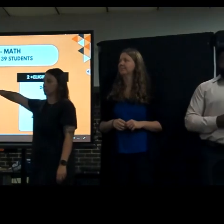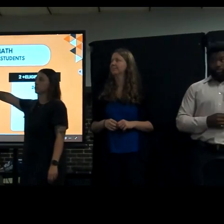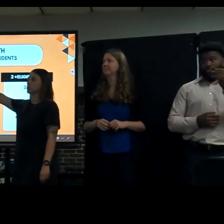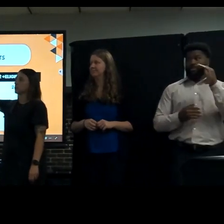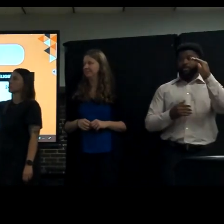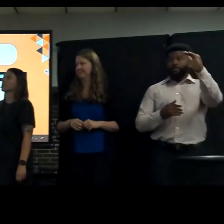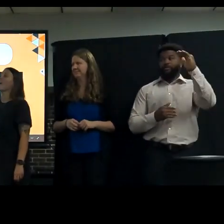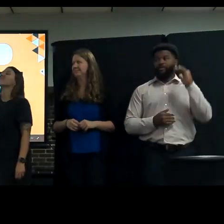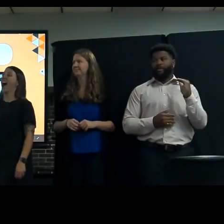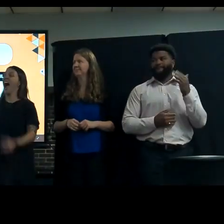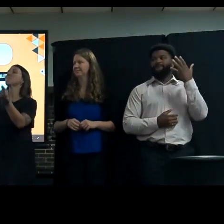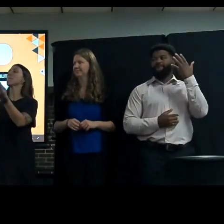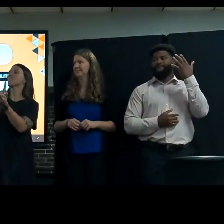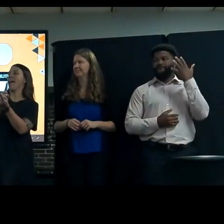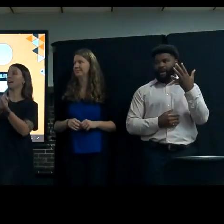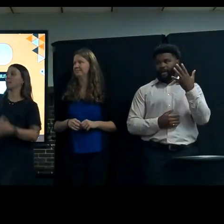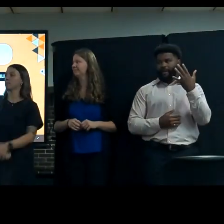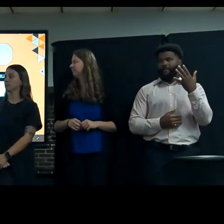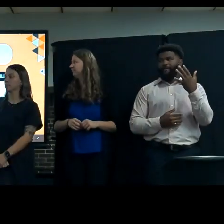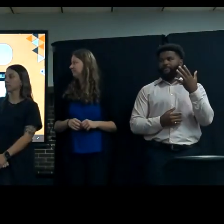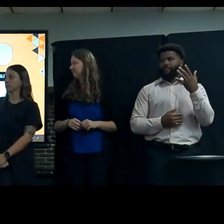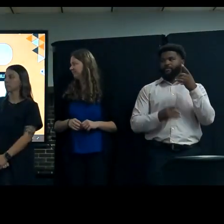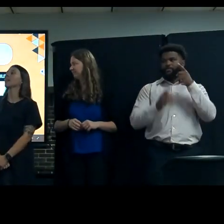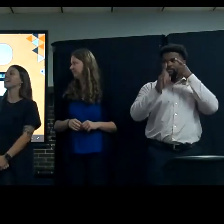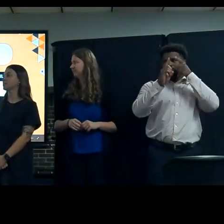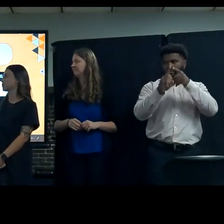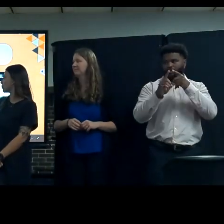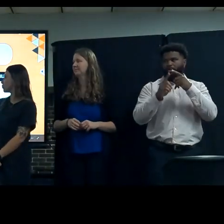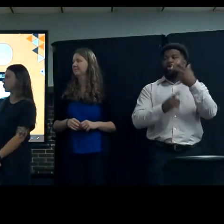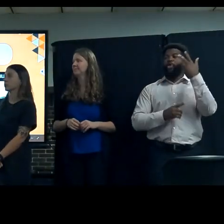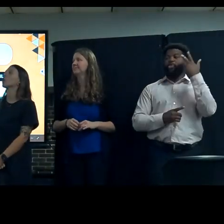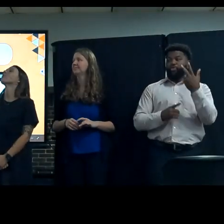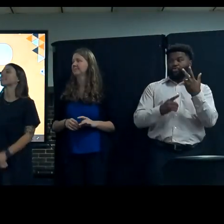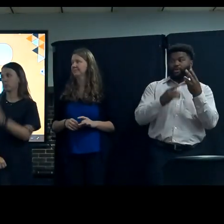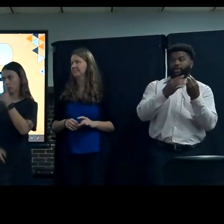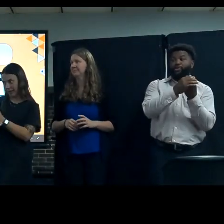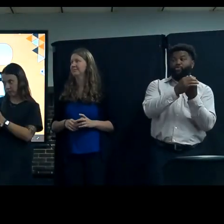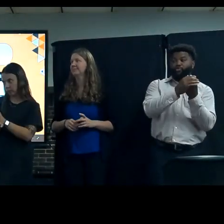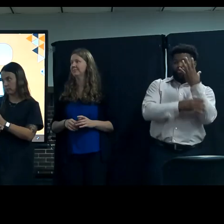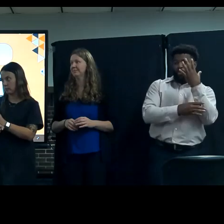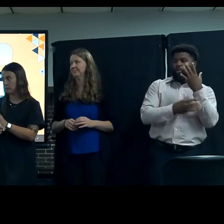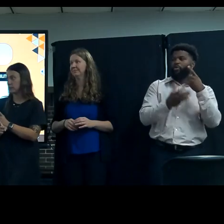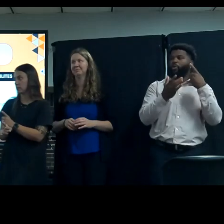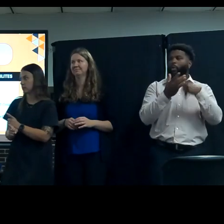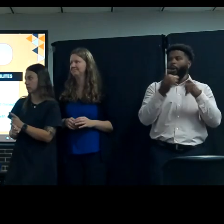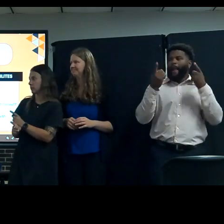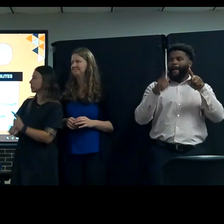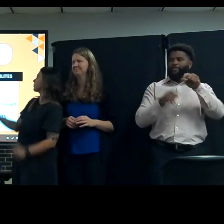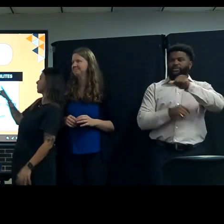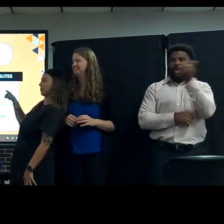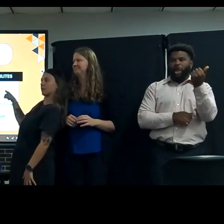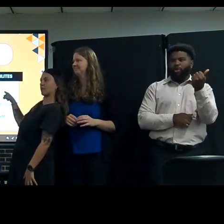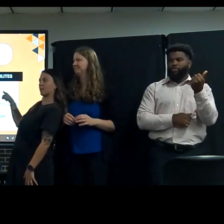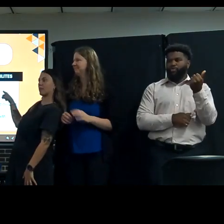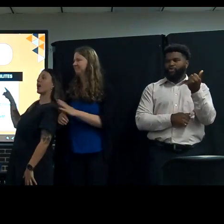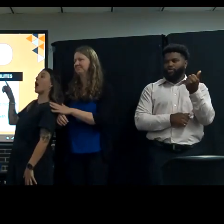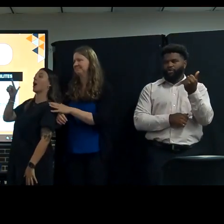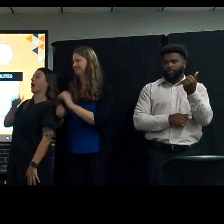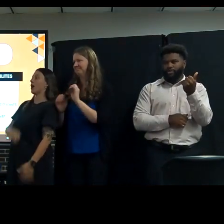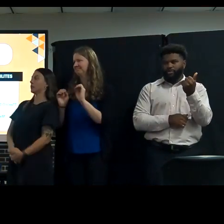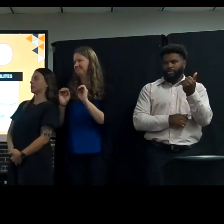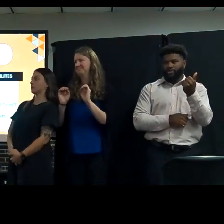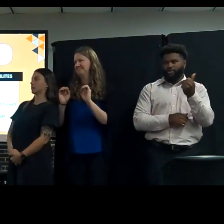the DHH group. And then below it, I see 5 5 met their met. projected growth, and then 3 had growth. Correct. Then